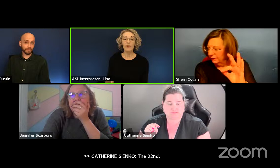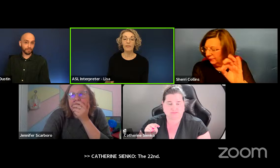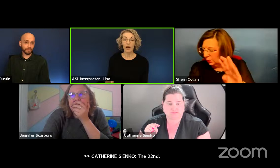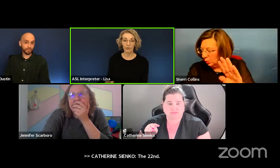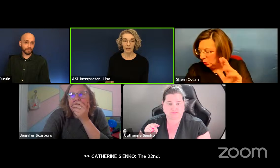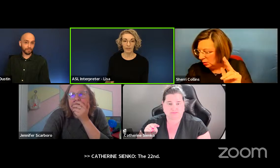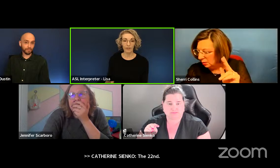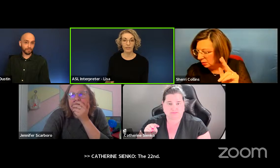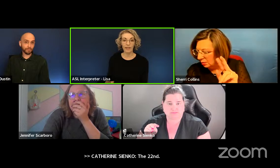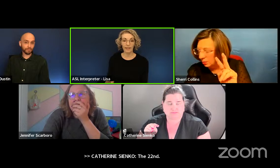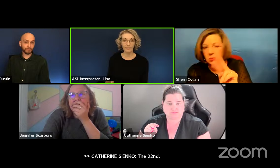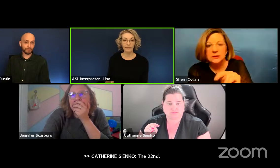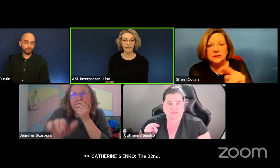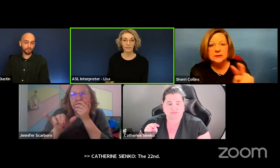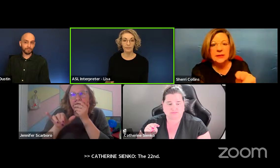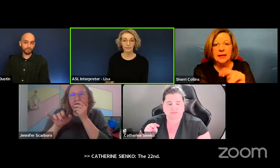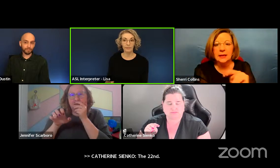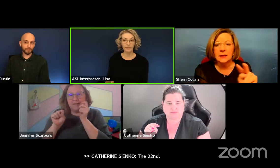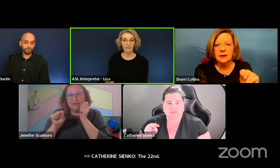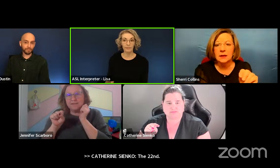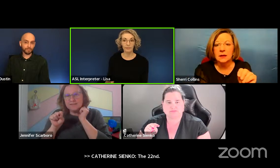That would be the following Thursday.